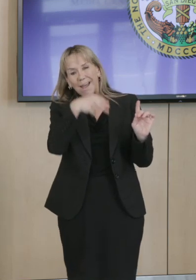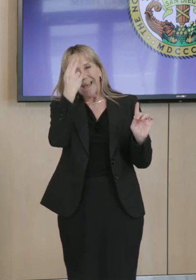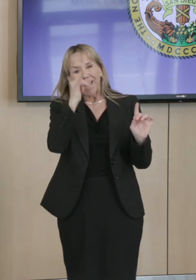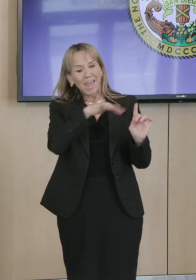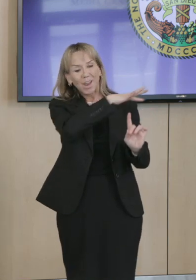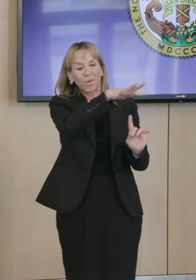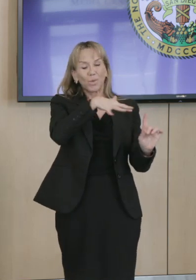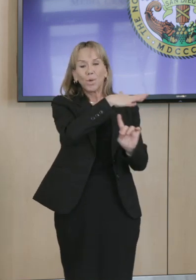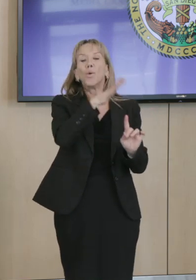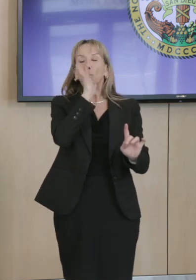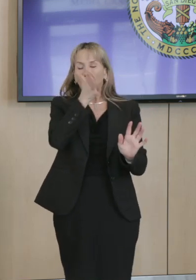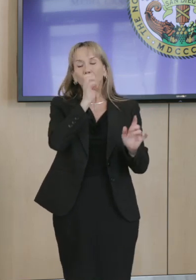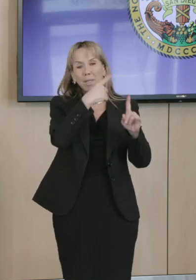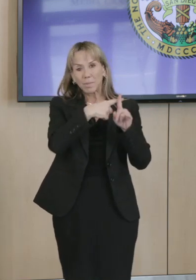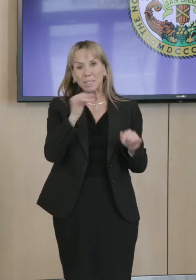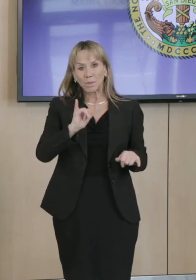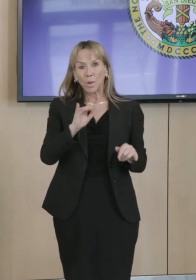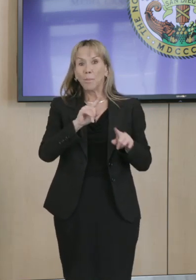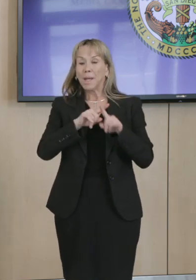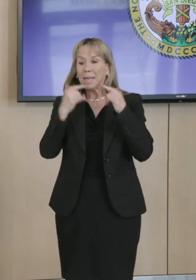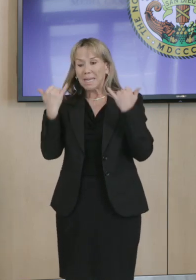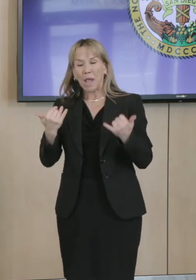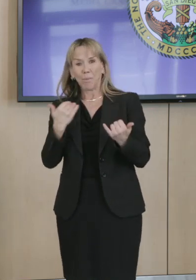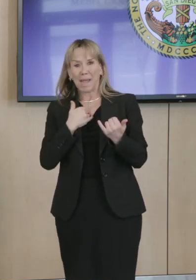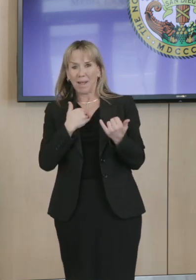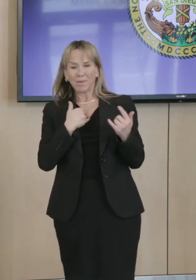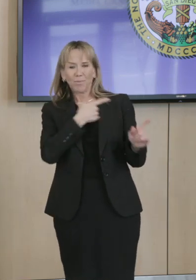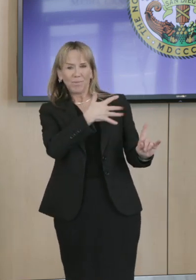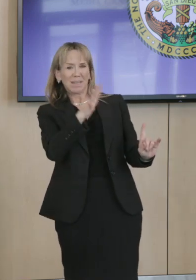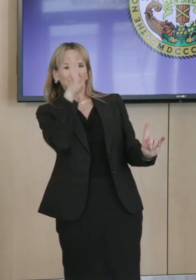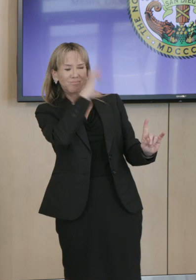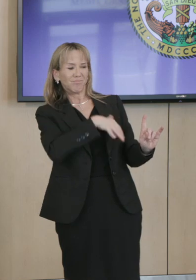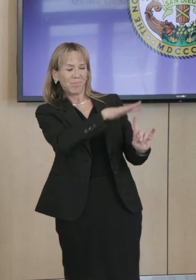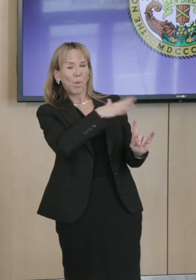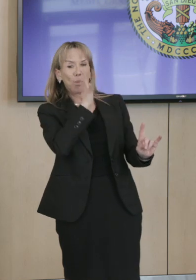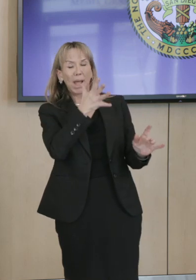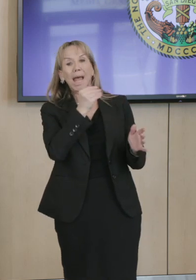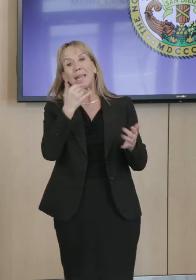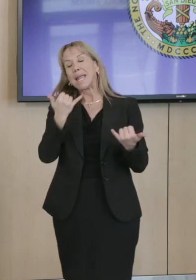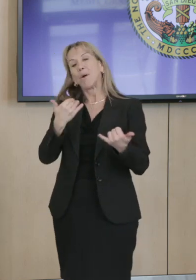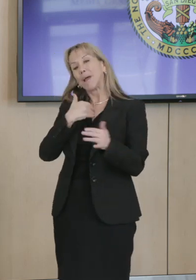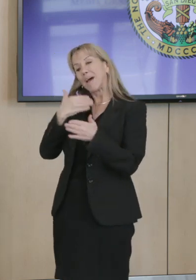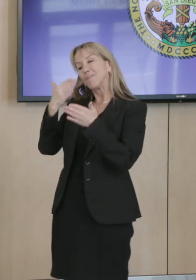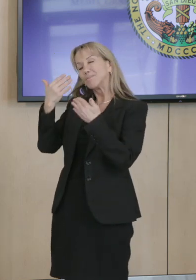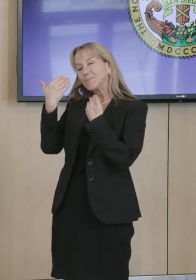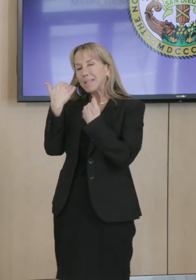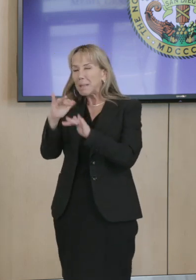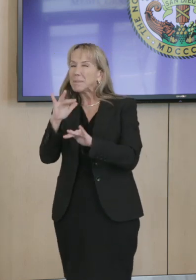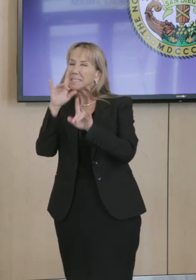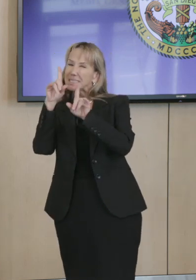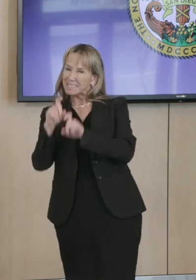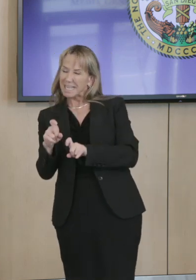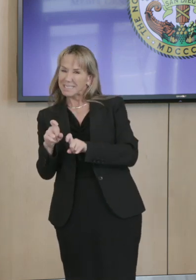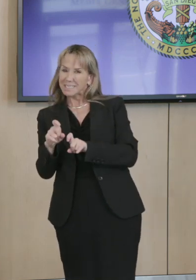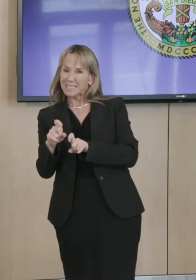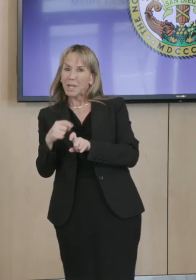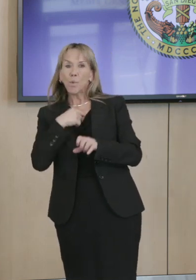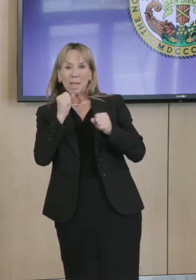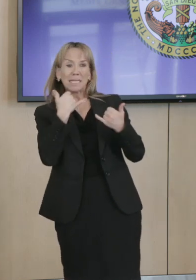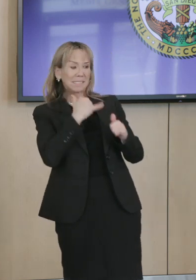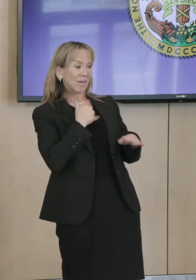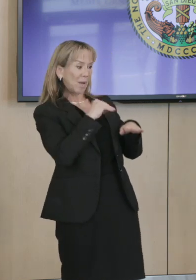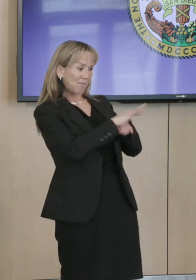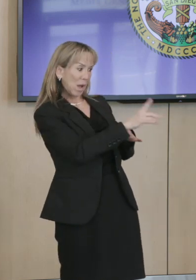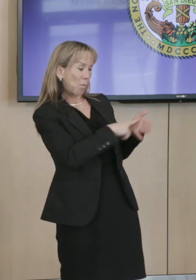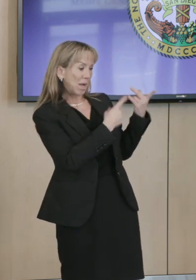extremely limited number of tests that are available, we can give them the proper advice and yet save those tests for those who